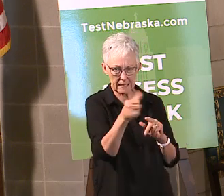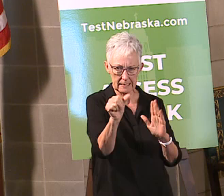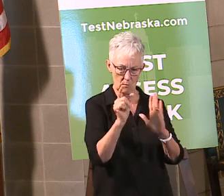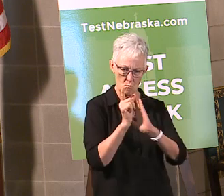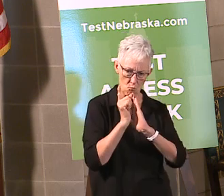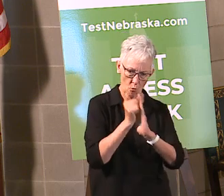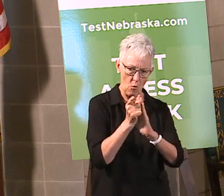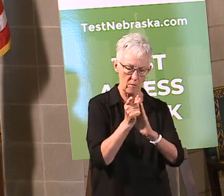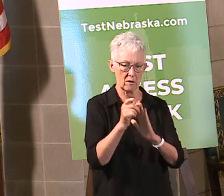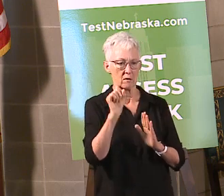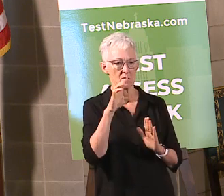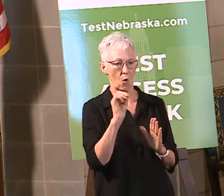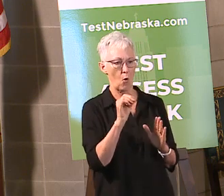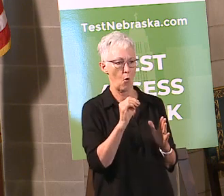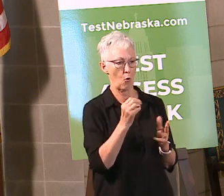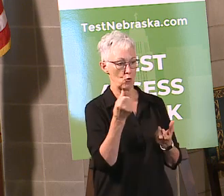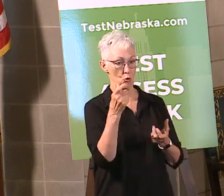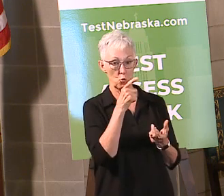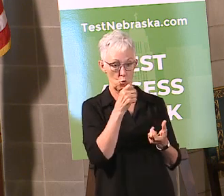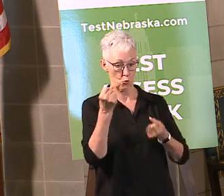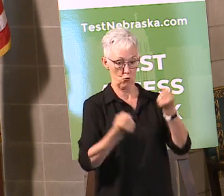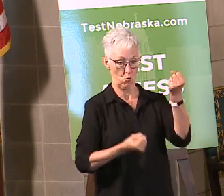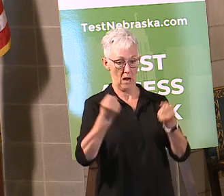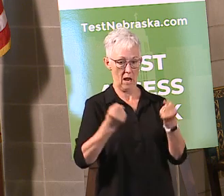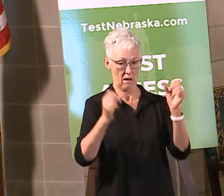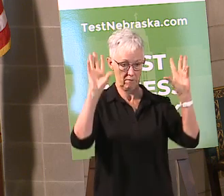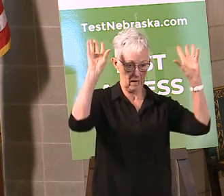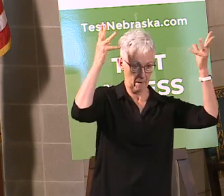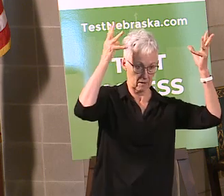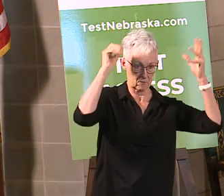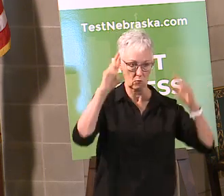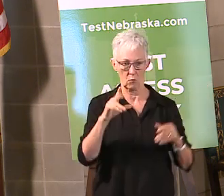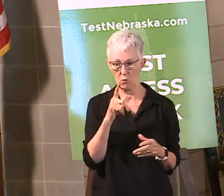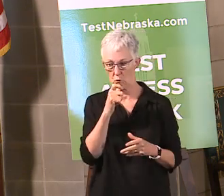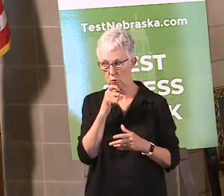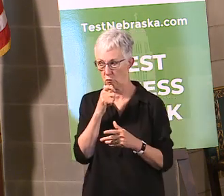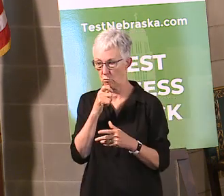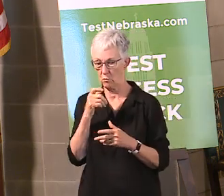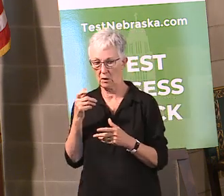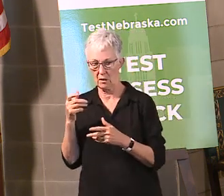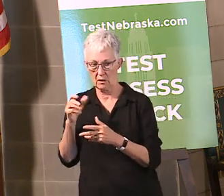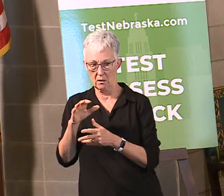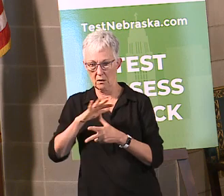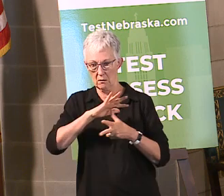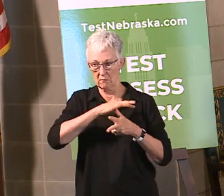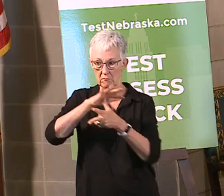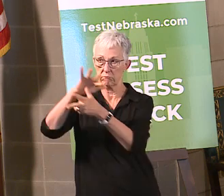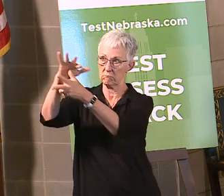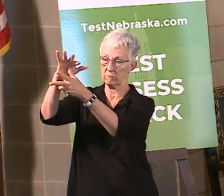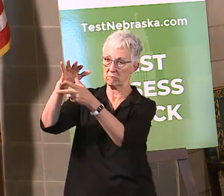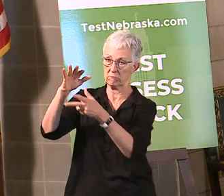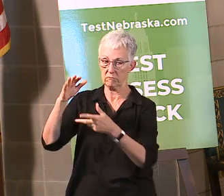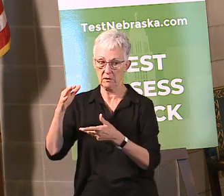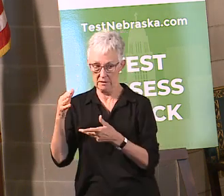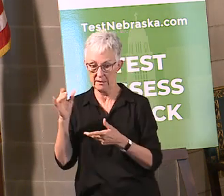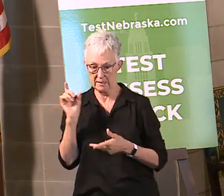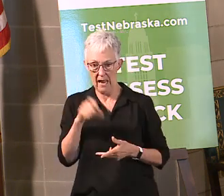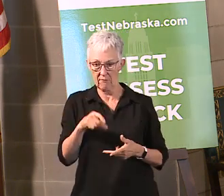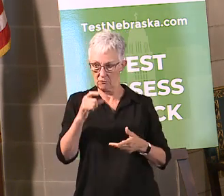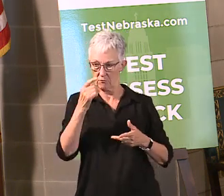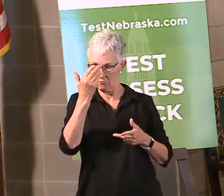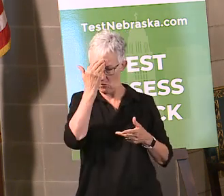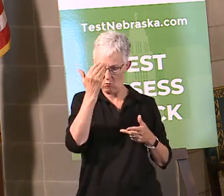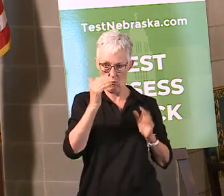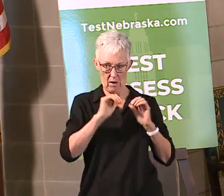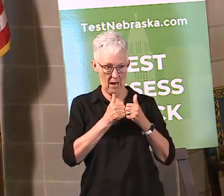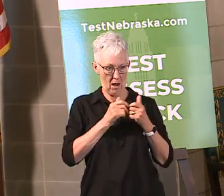and aircraft pilots that have the difficult task of quickly transporting that precious cargo to their ultimate destination